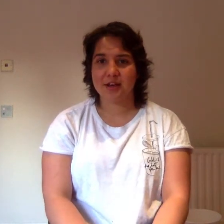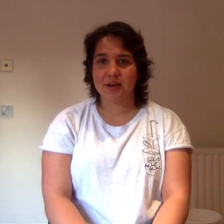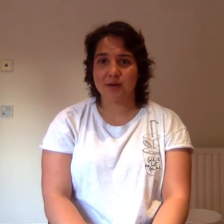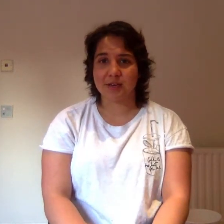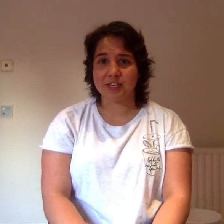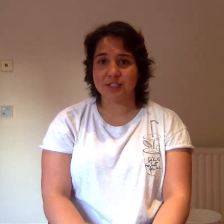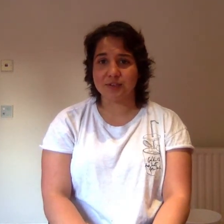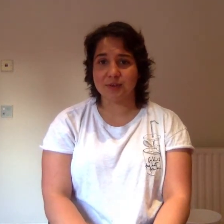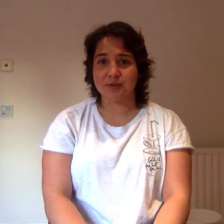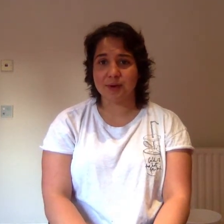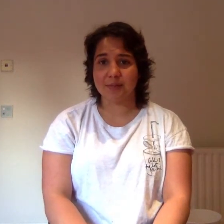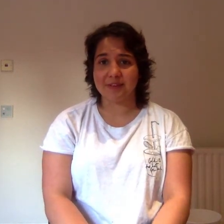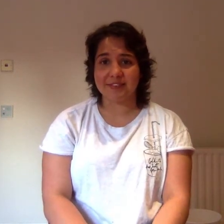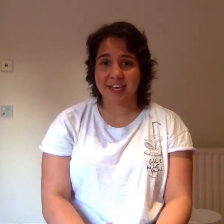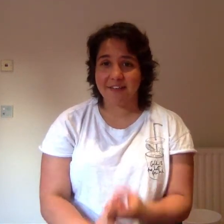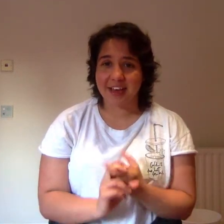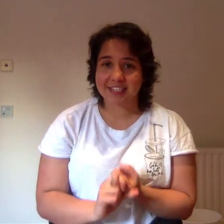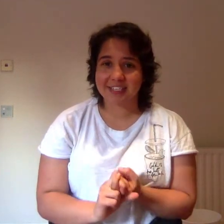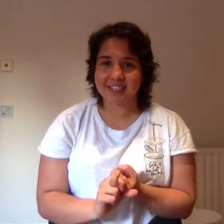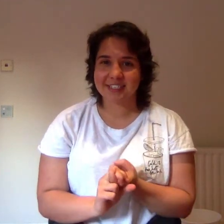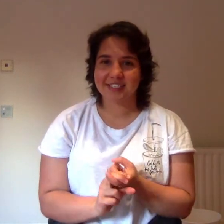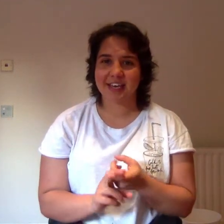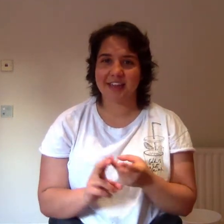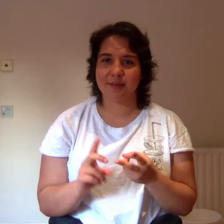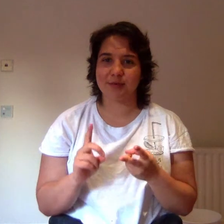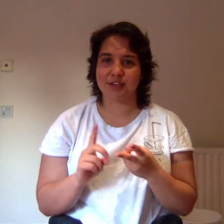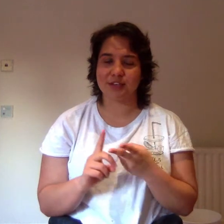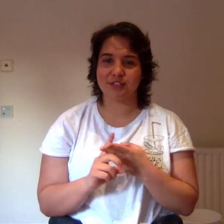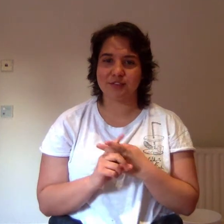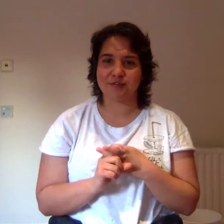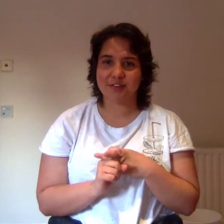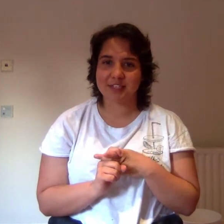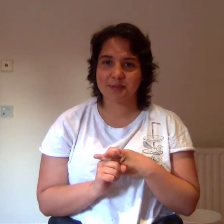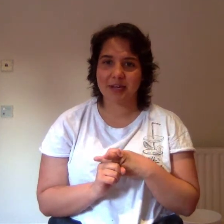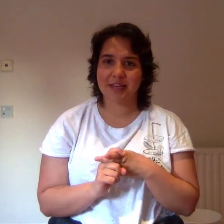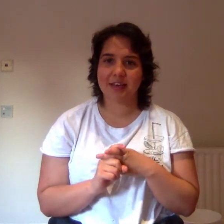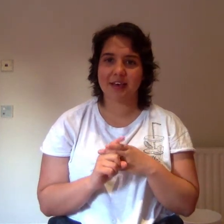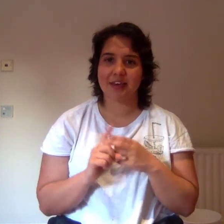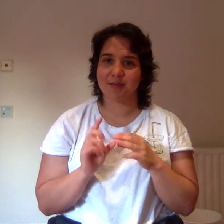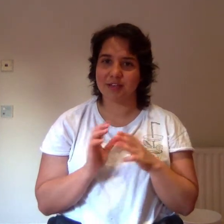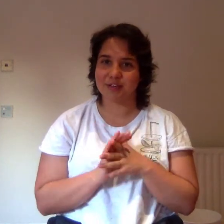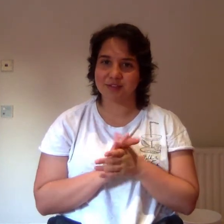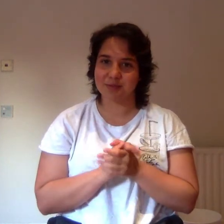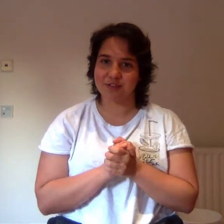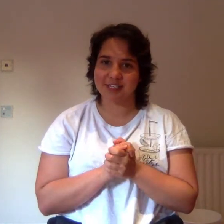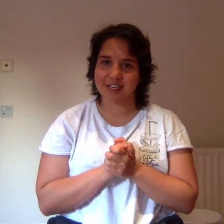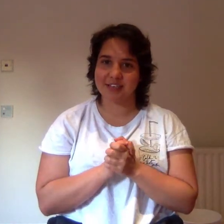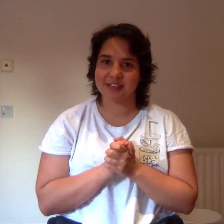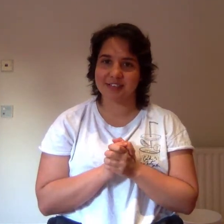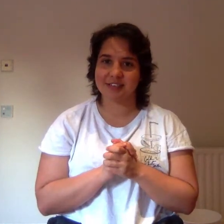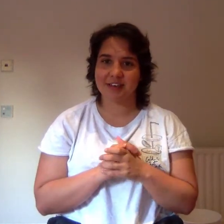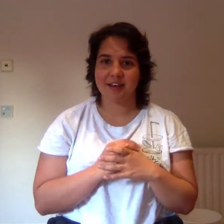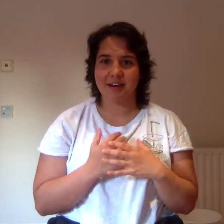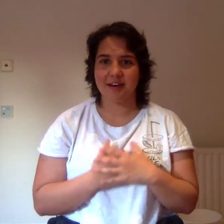We're going to do a bit of deaf etiquette, and then we're going to do finger spelling, and then we're going to do some greetings,